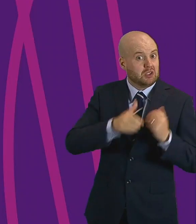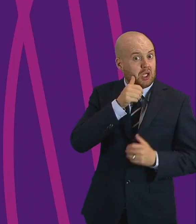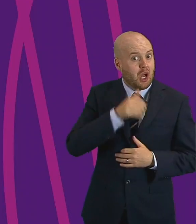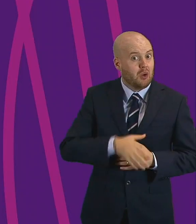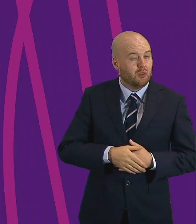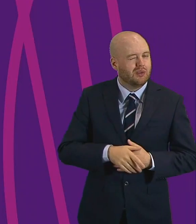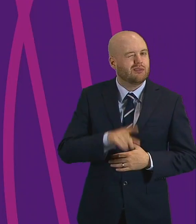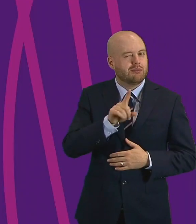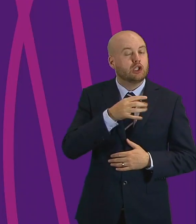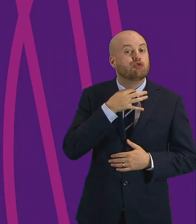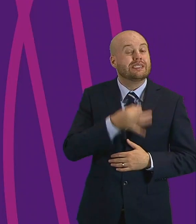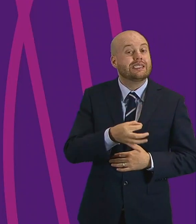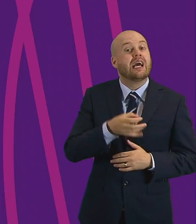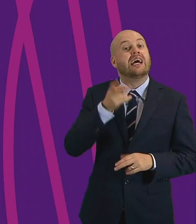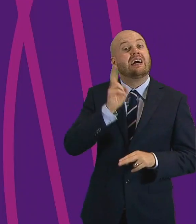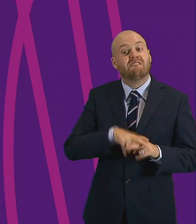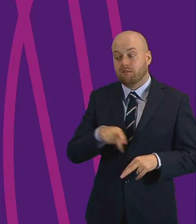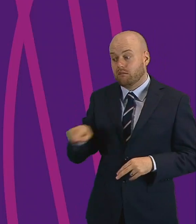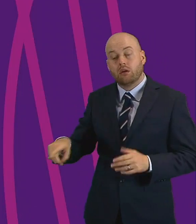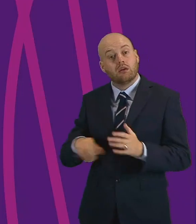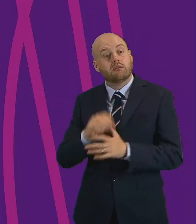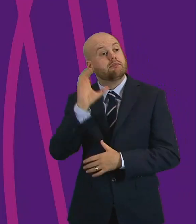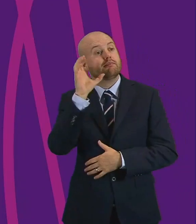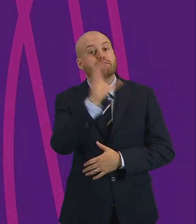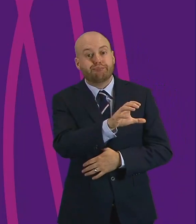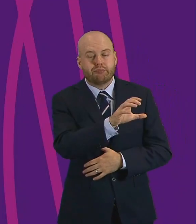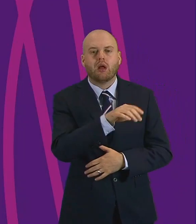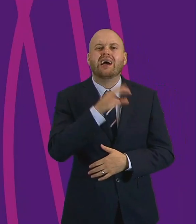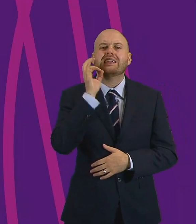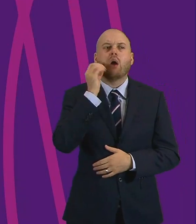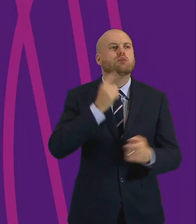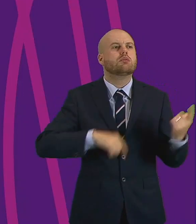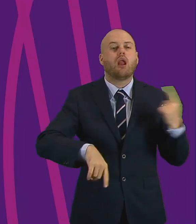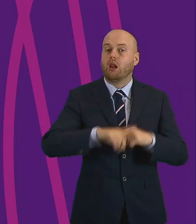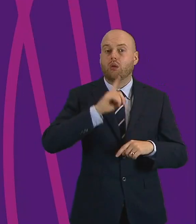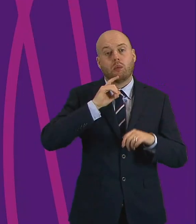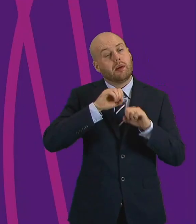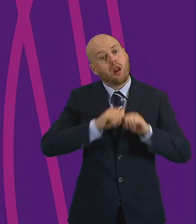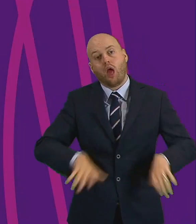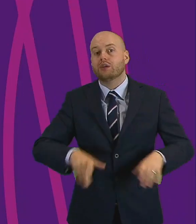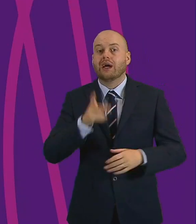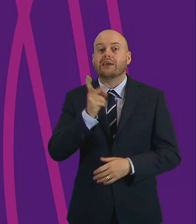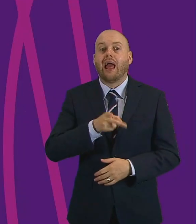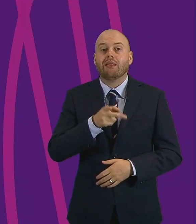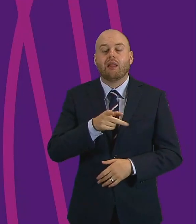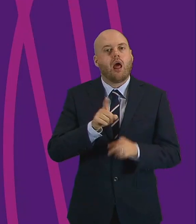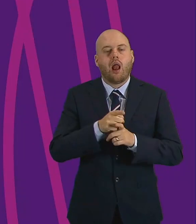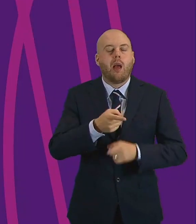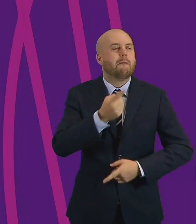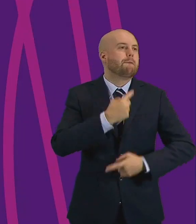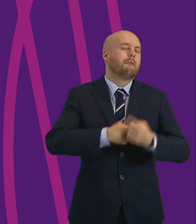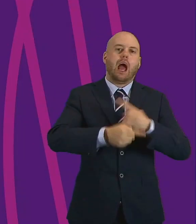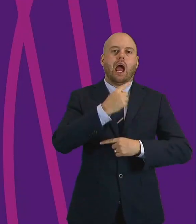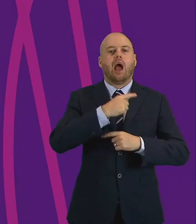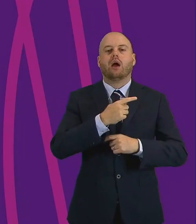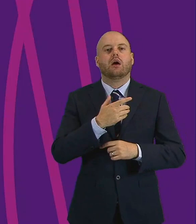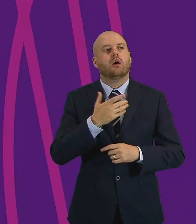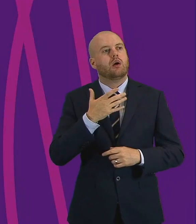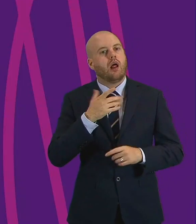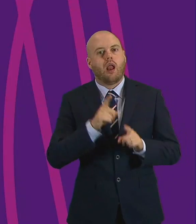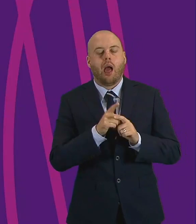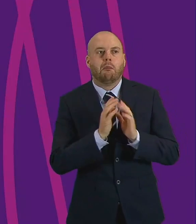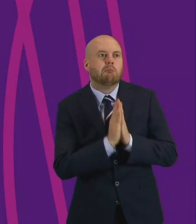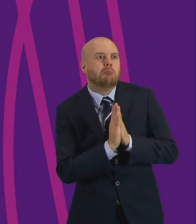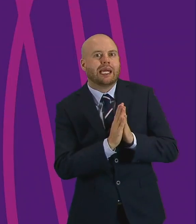he hands the money to Kate Forbes, councils will be back to square one, begging for her to hand it over to them.